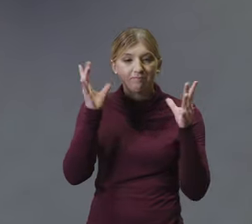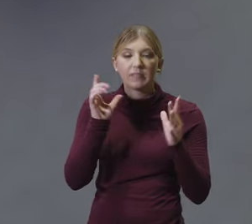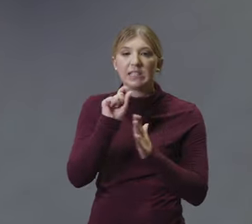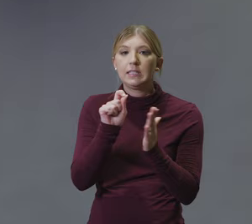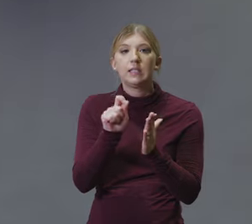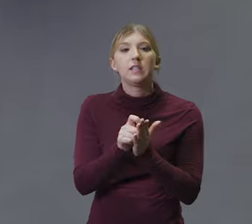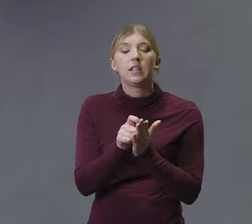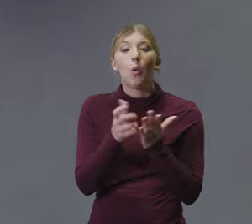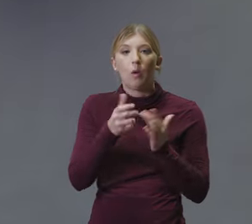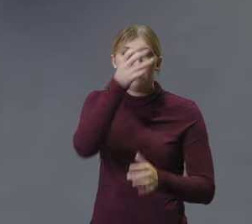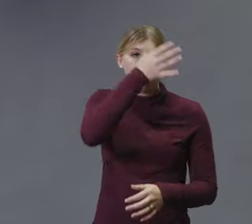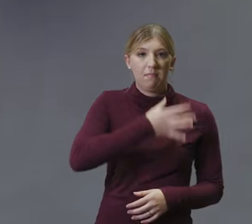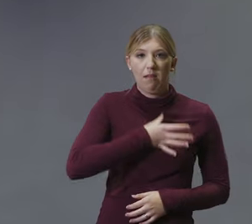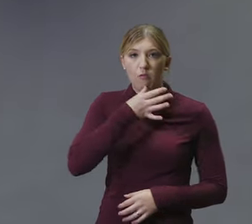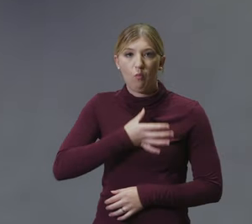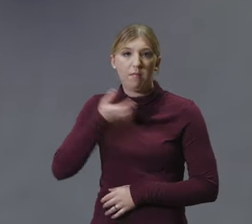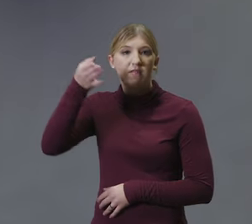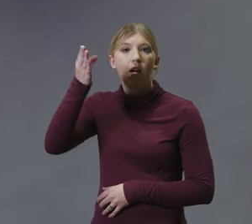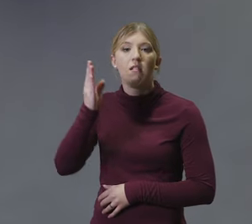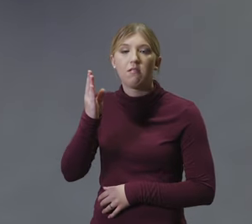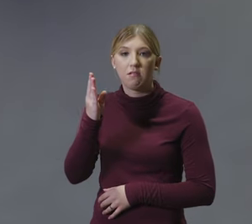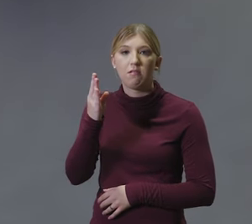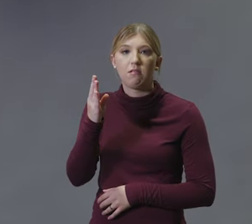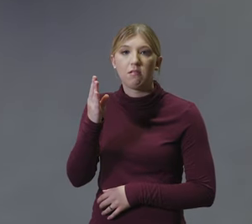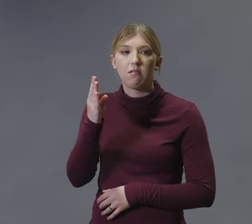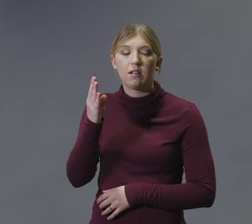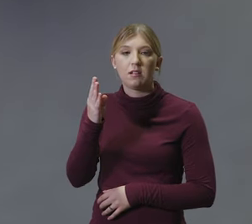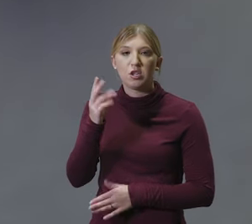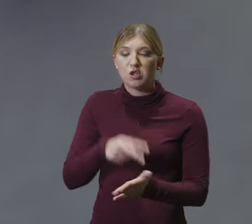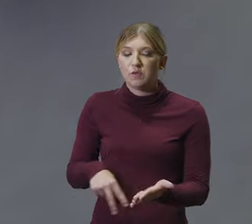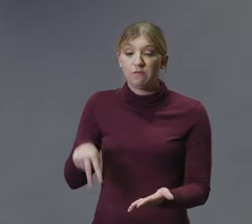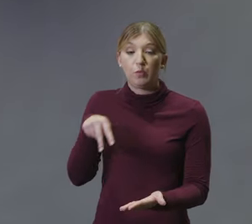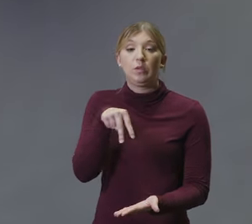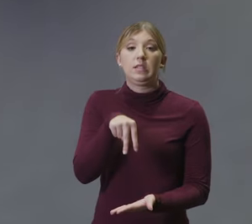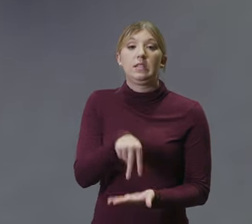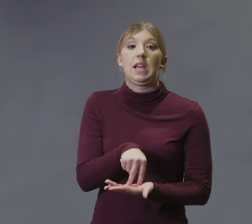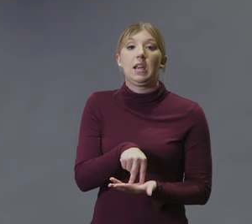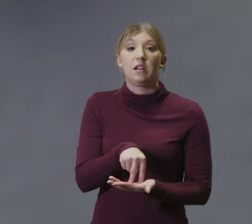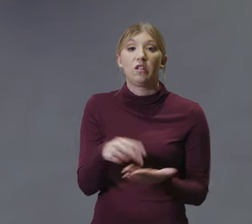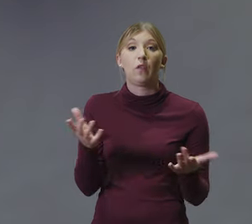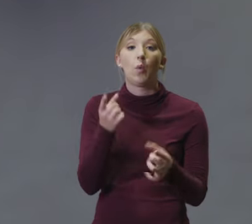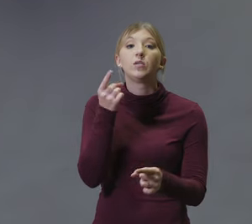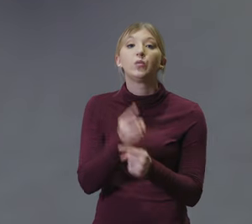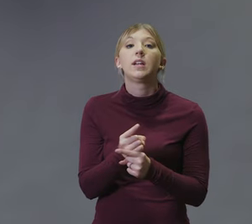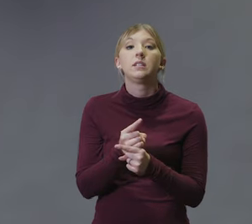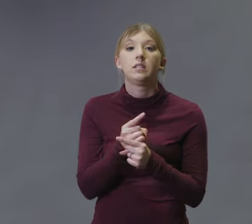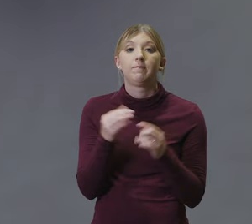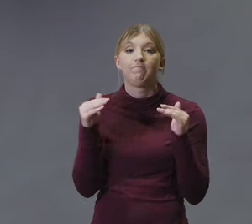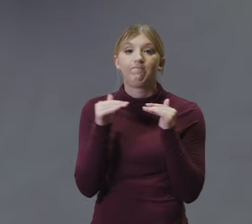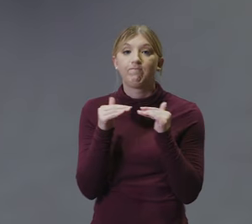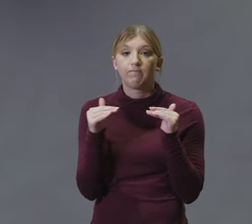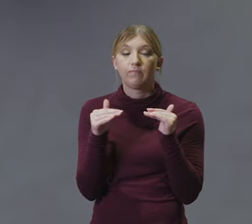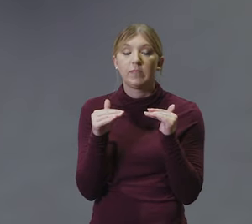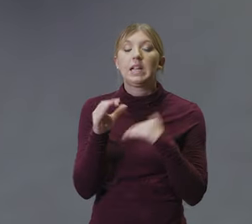to be the men and women of God who stand for what's right